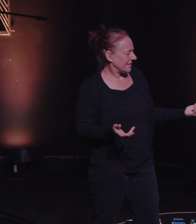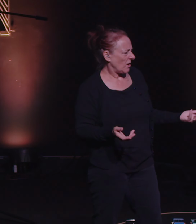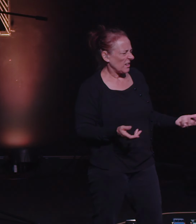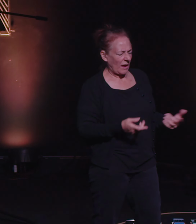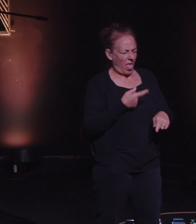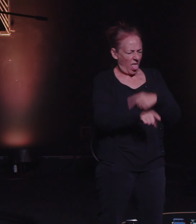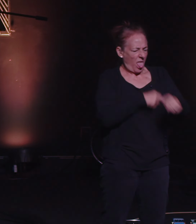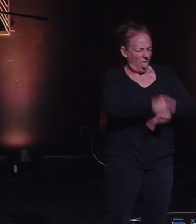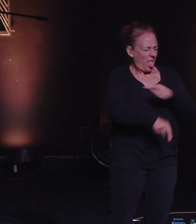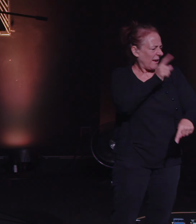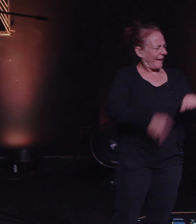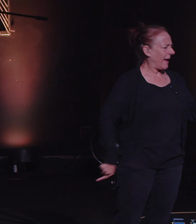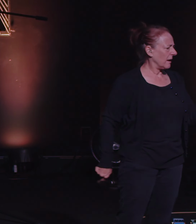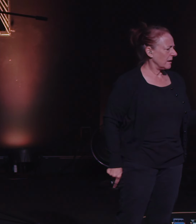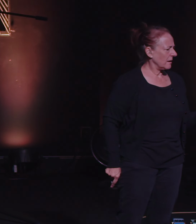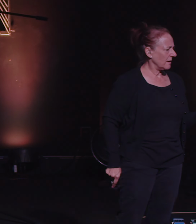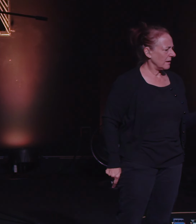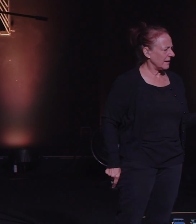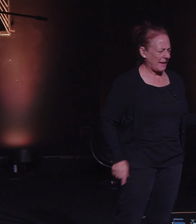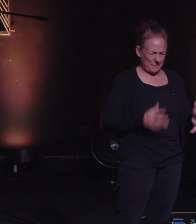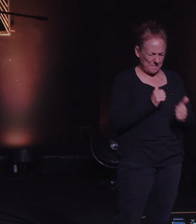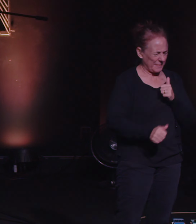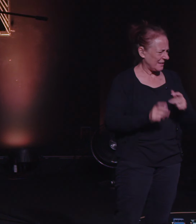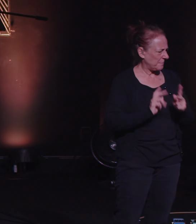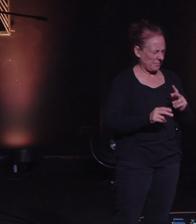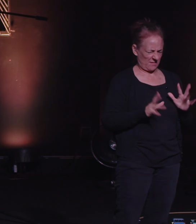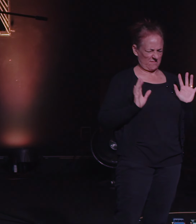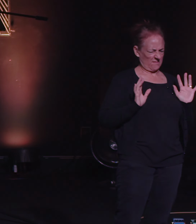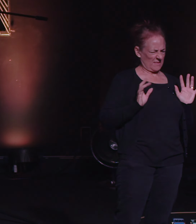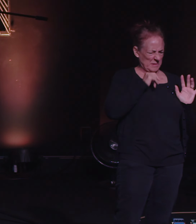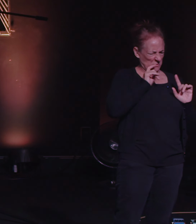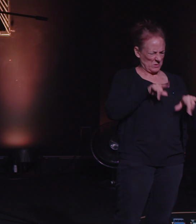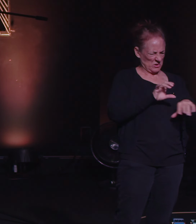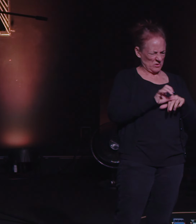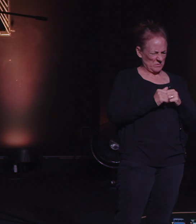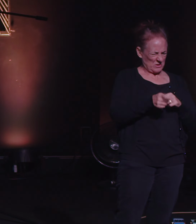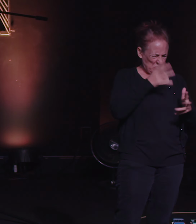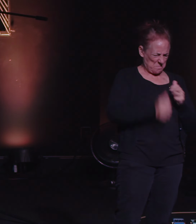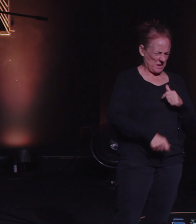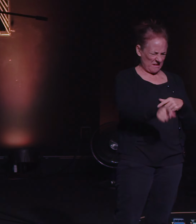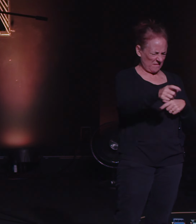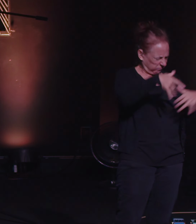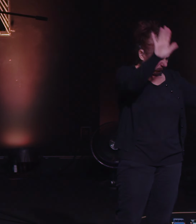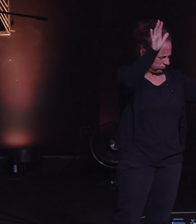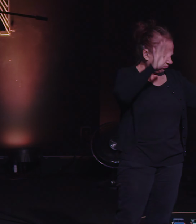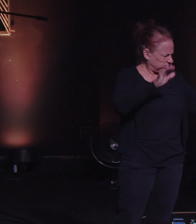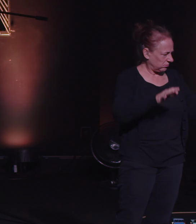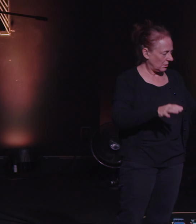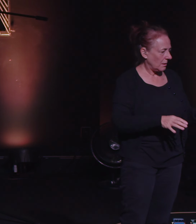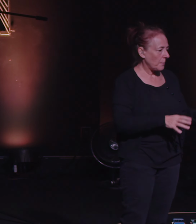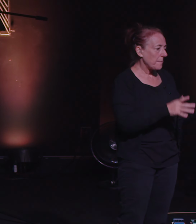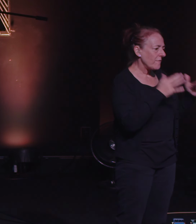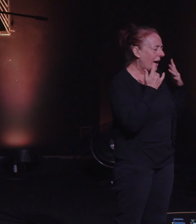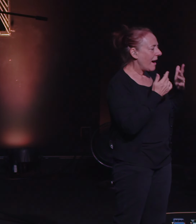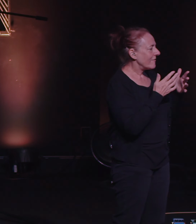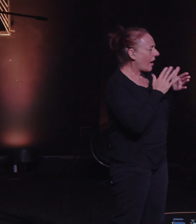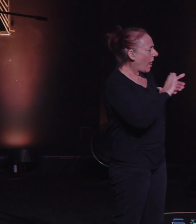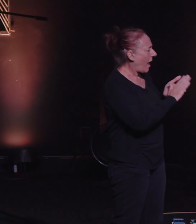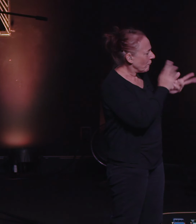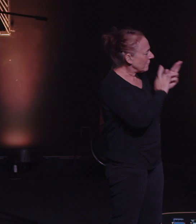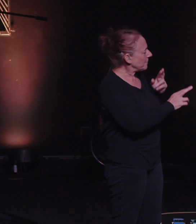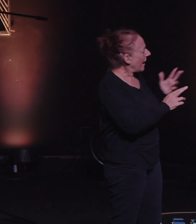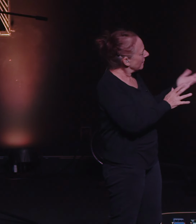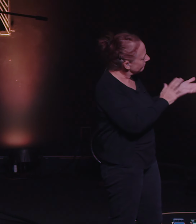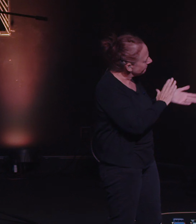up, and it's got some buttery steakhouse blend on it. Like, what's happening over there? We're supposed to be attractive. That's why Jesus said, you're